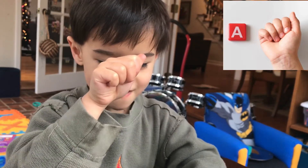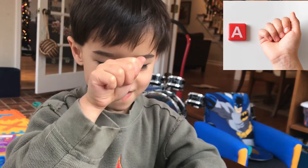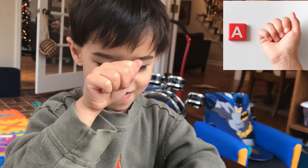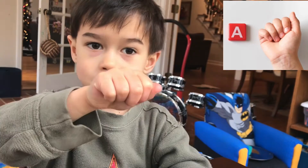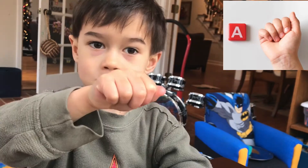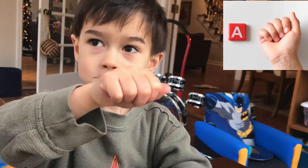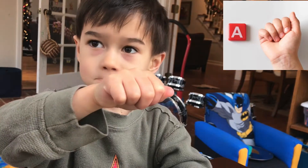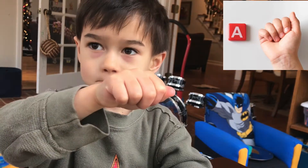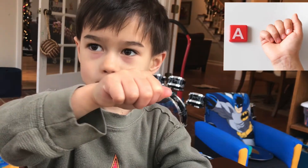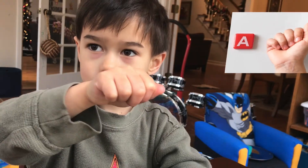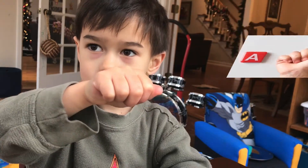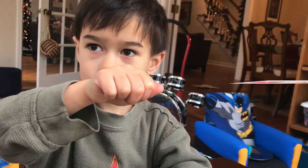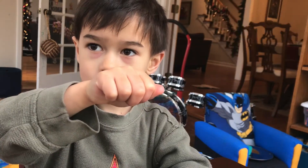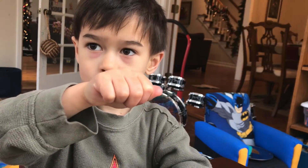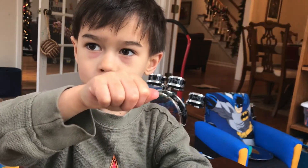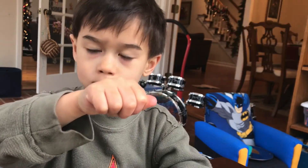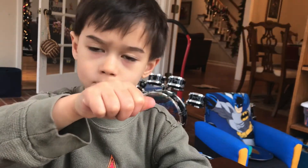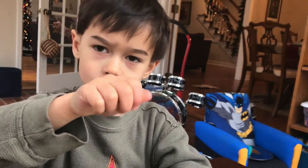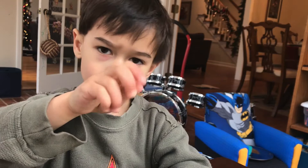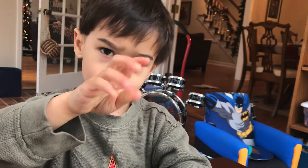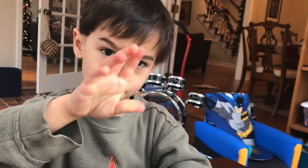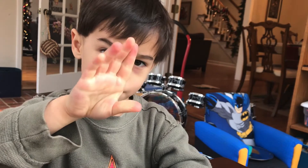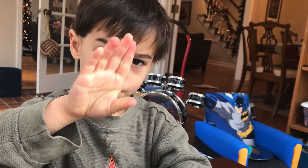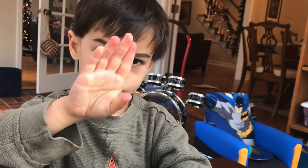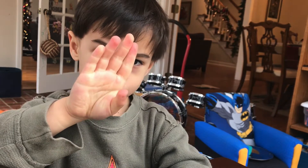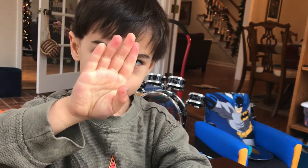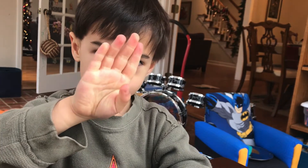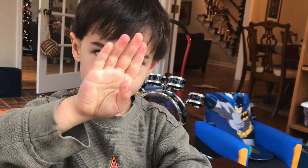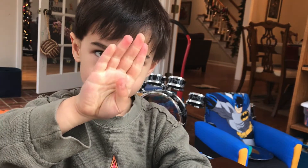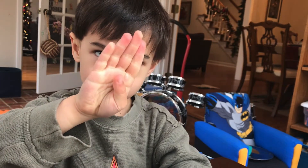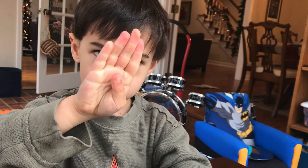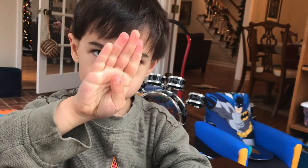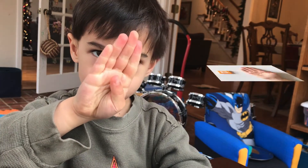What's next to A? What's next to A? B.